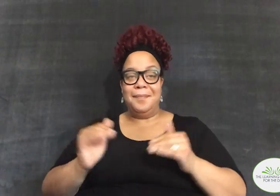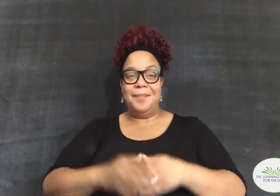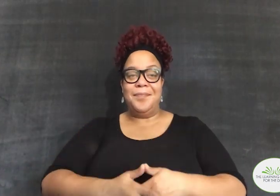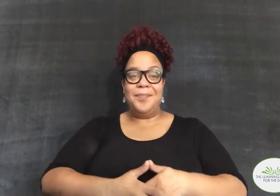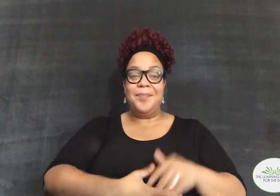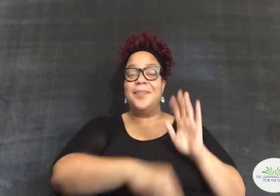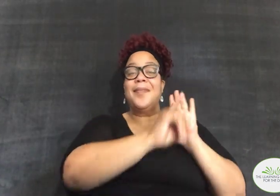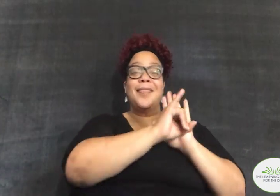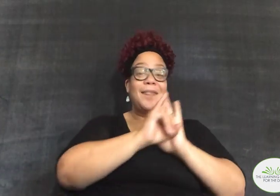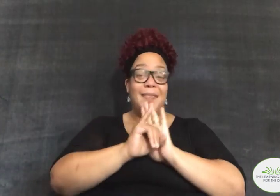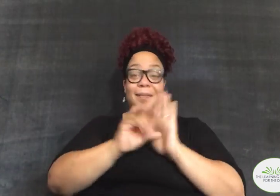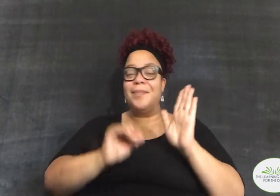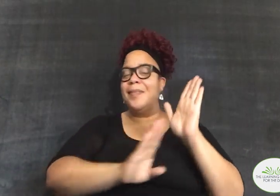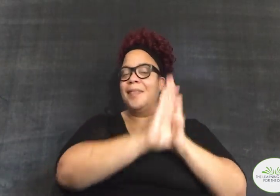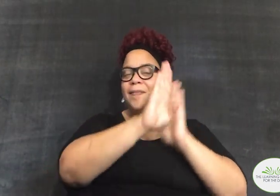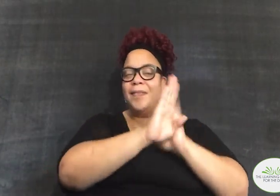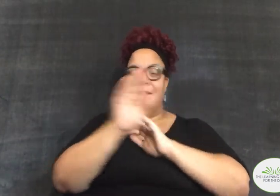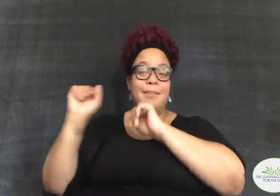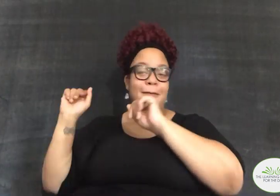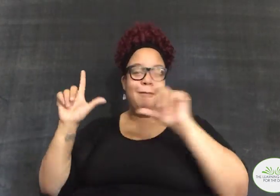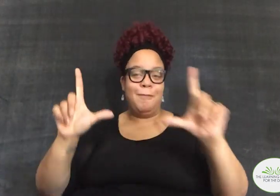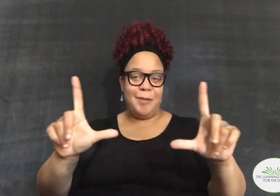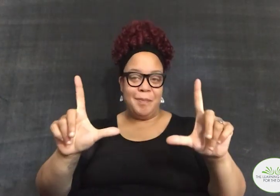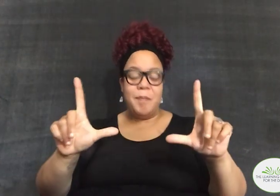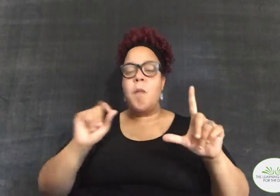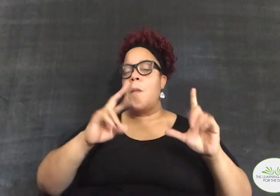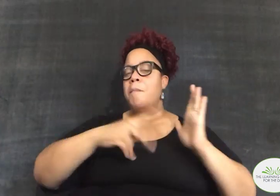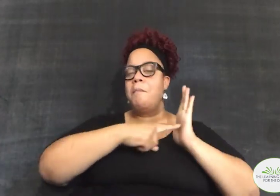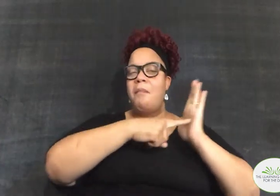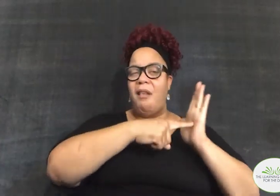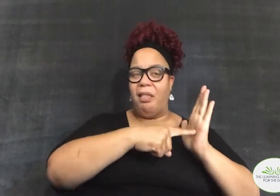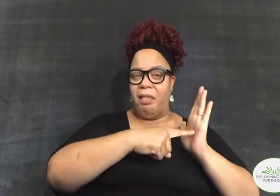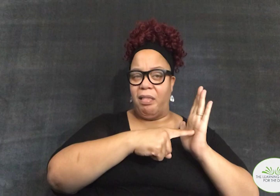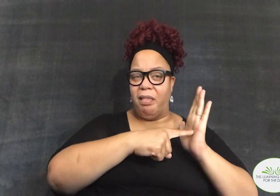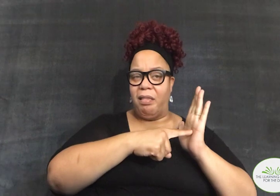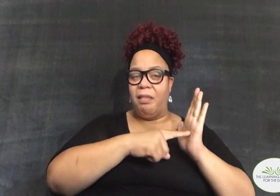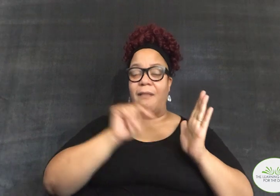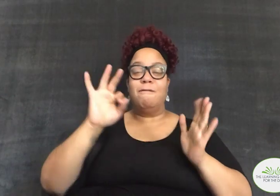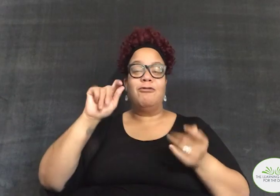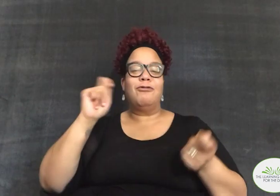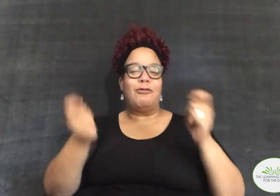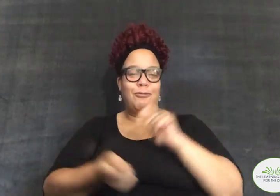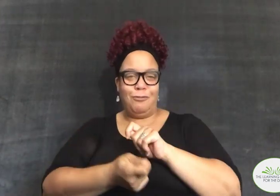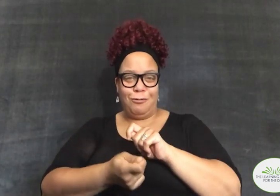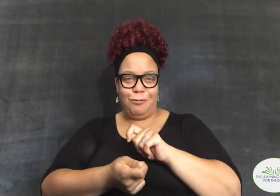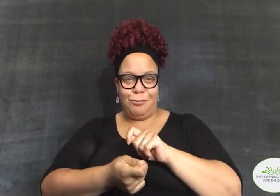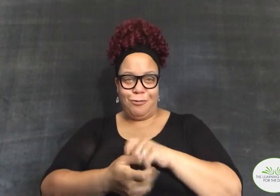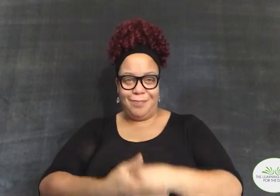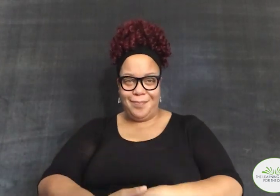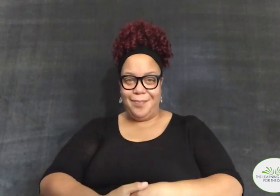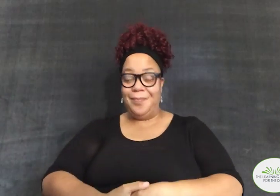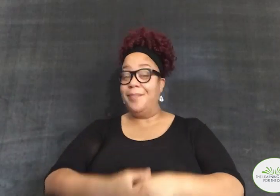As such, the Learning Center will adopt a restorative justice model across all levels of the